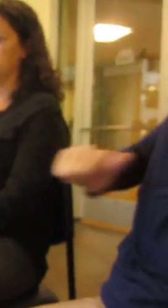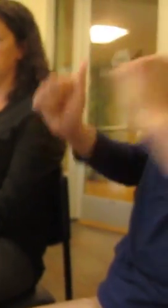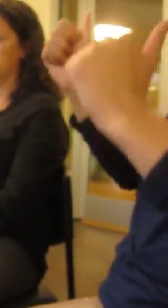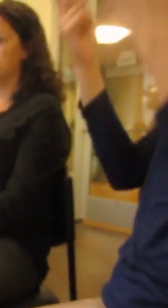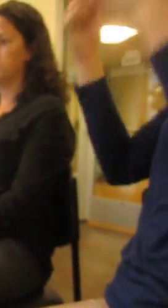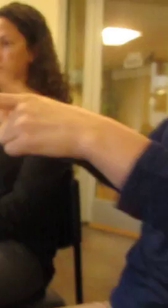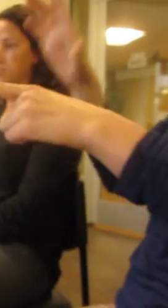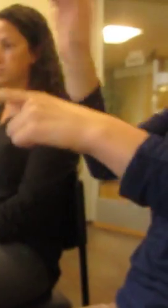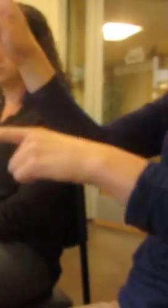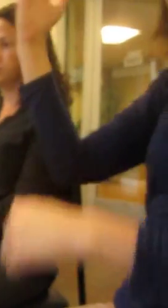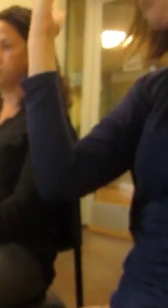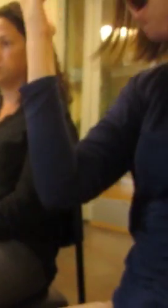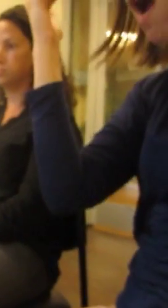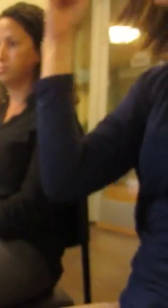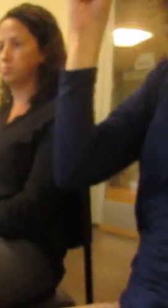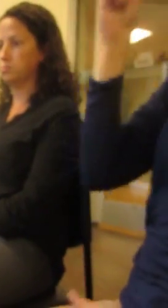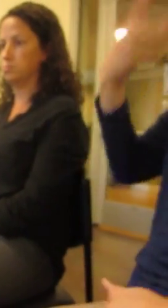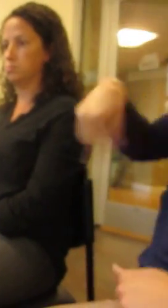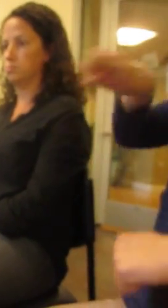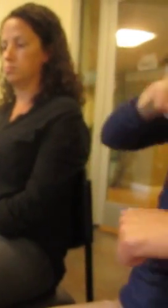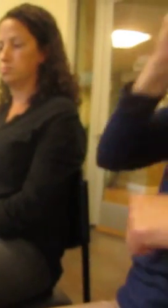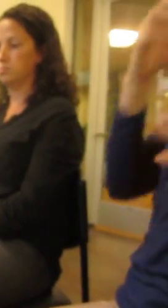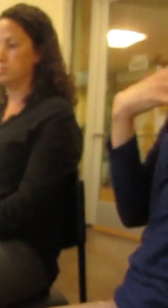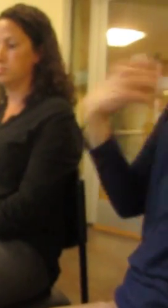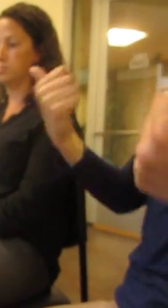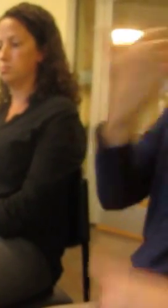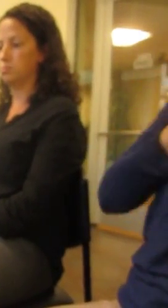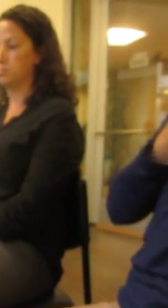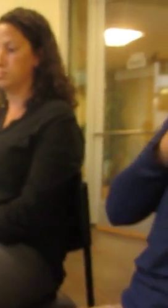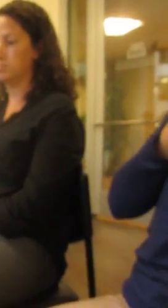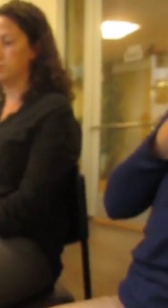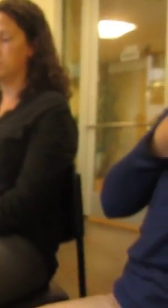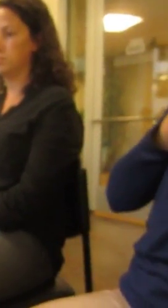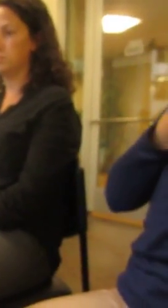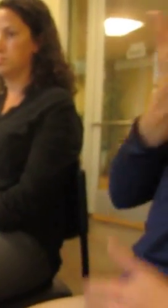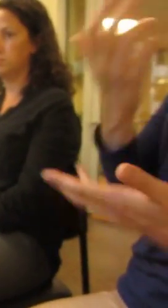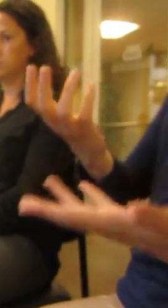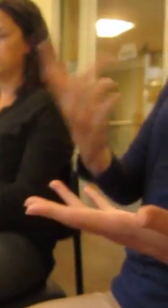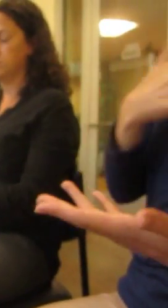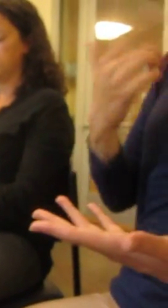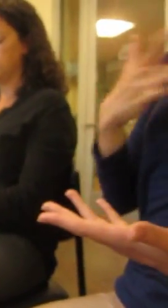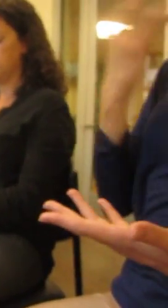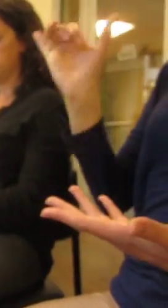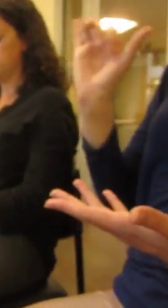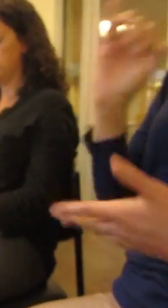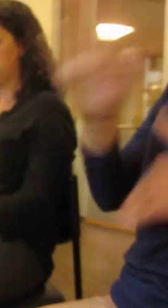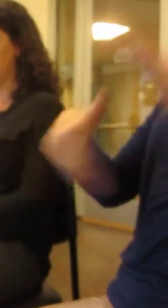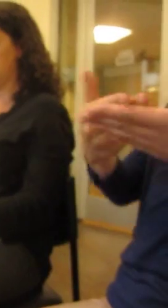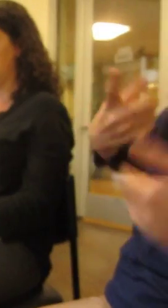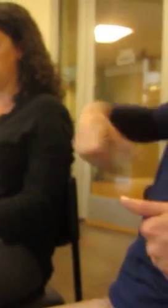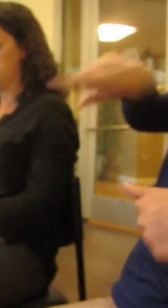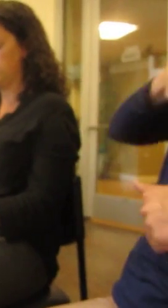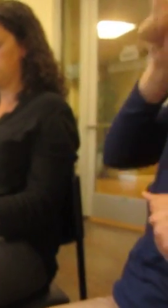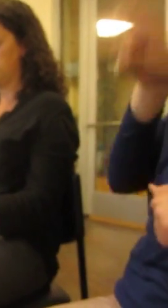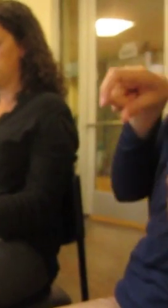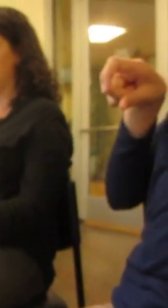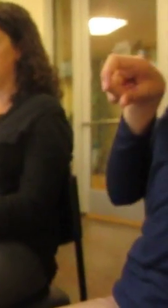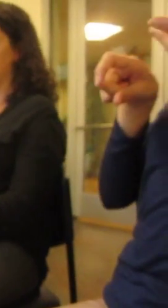because we haven't done healing on a personal level. And I almost feel like all of us need to say, I did something wrong